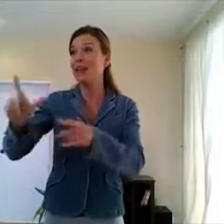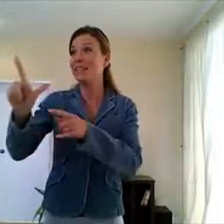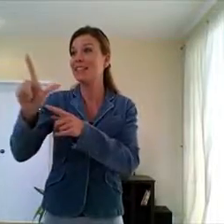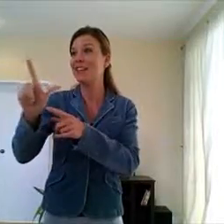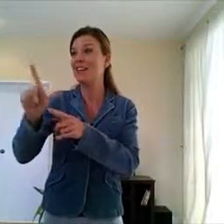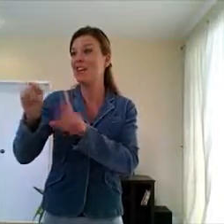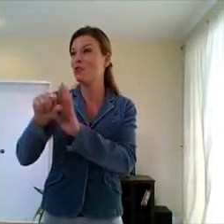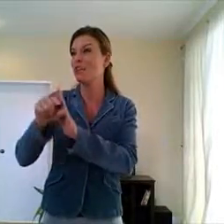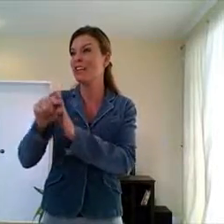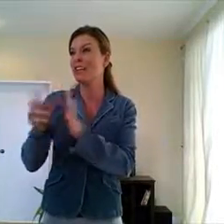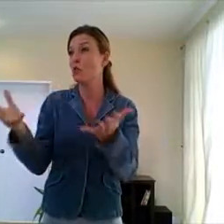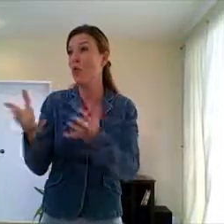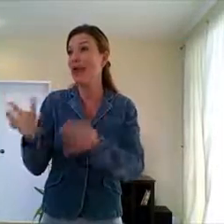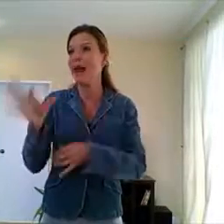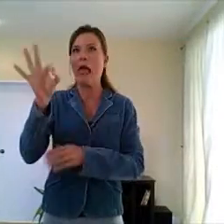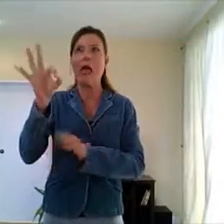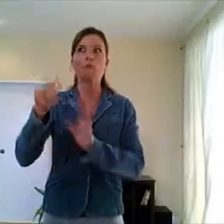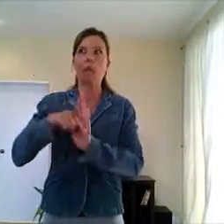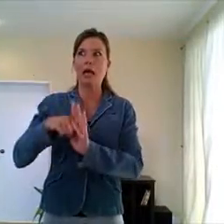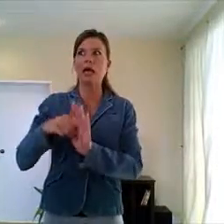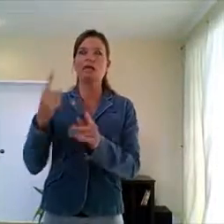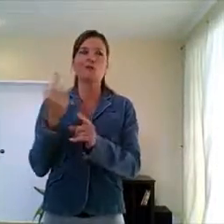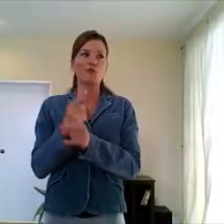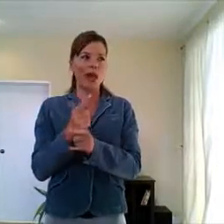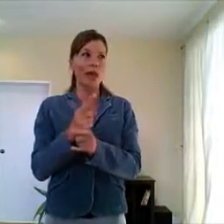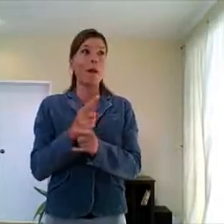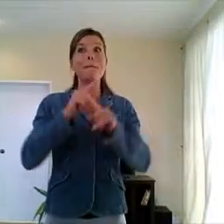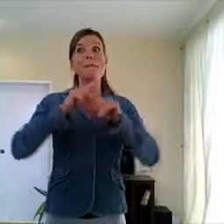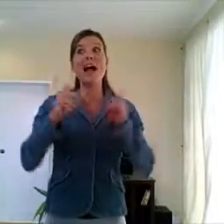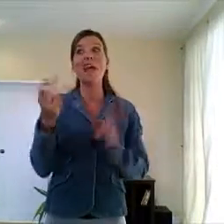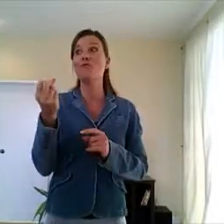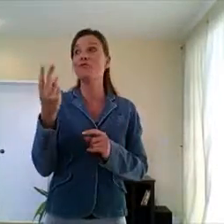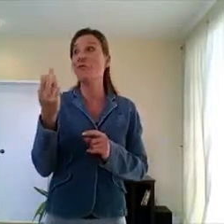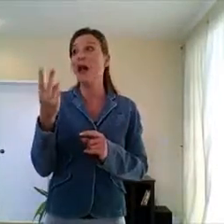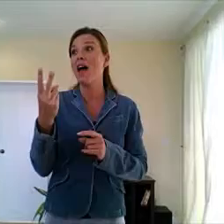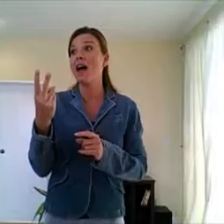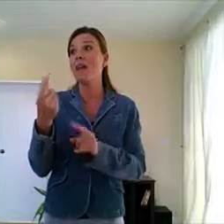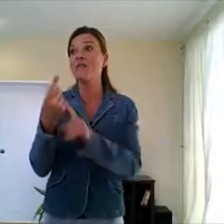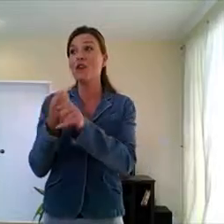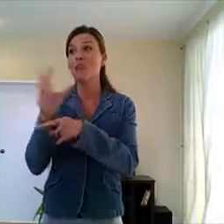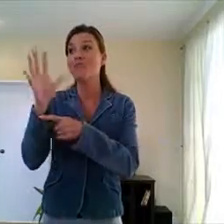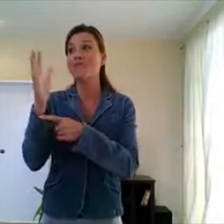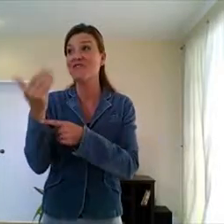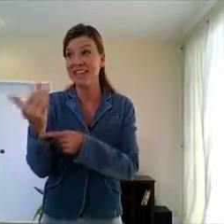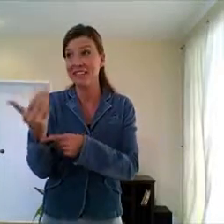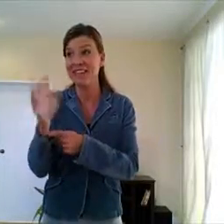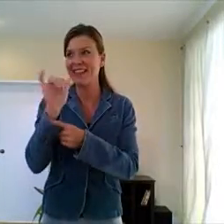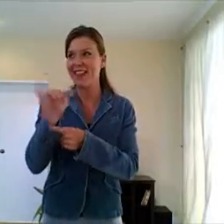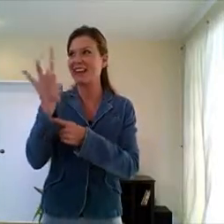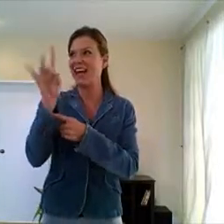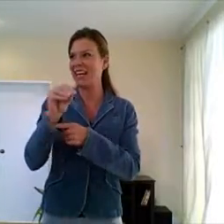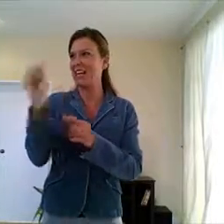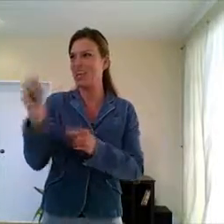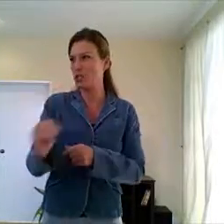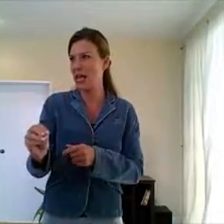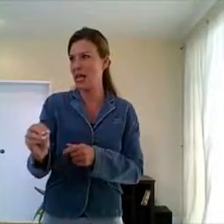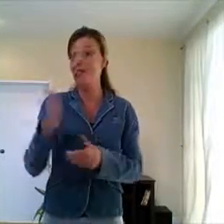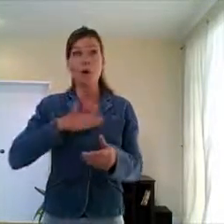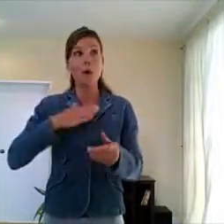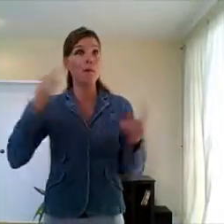right? Whereas 12 out of 15 is 80%. And so the point is that in 2 short minutes, you